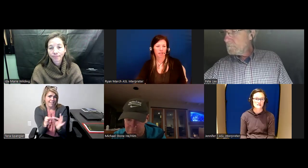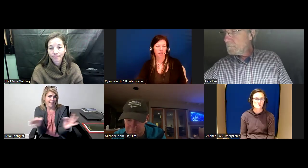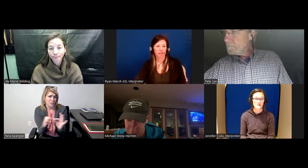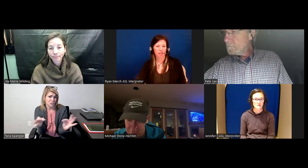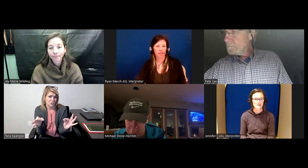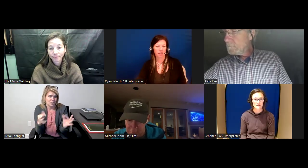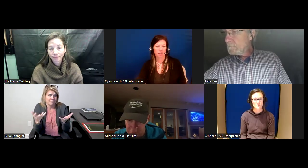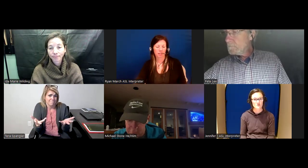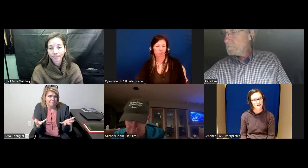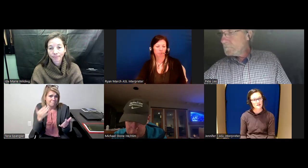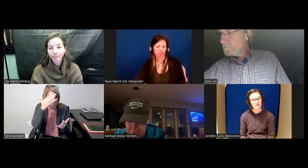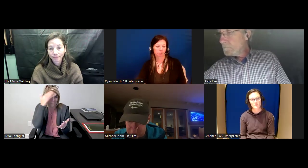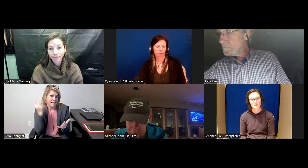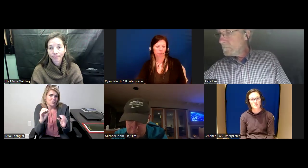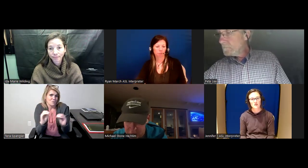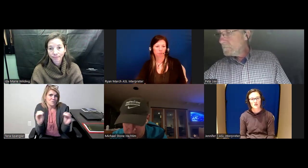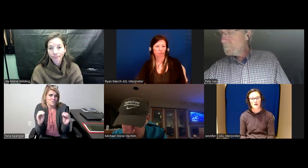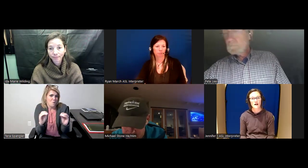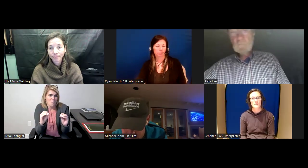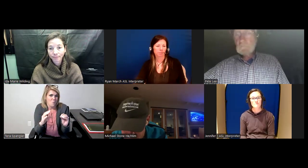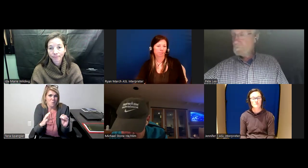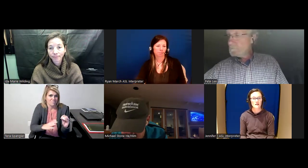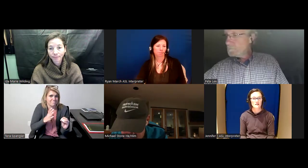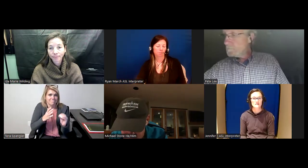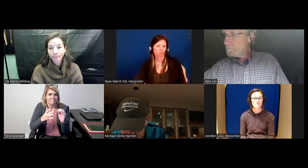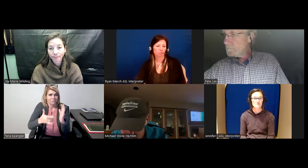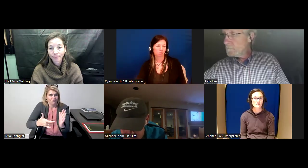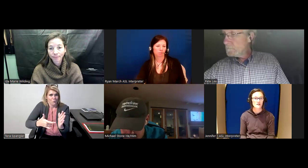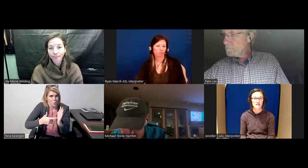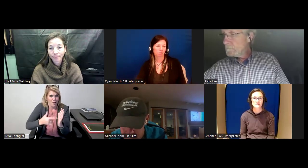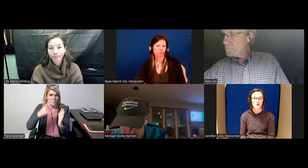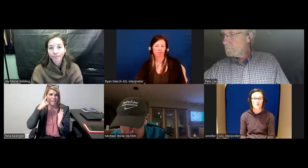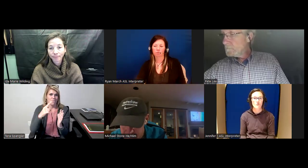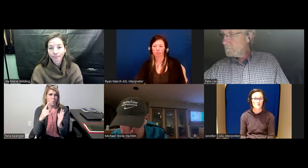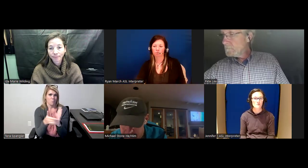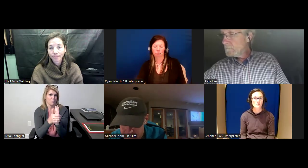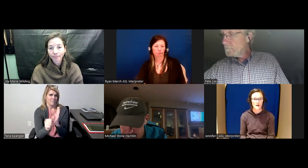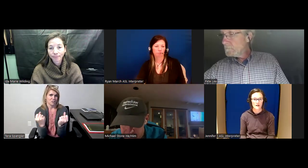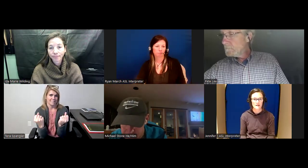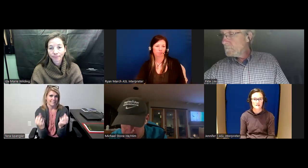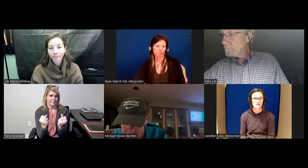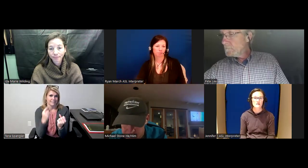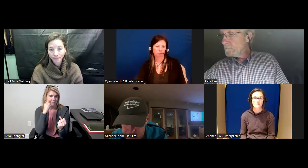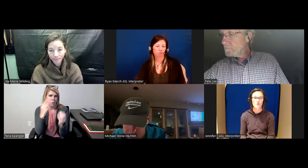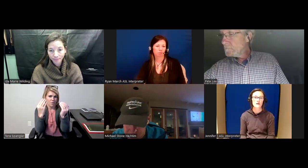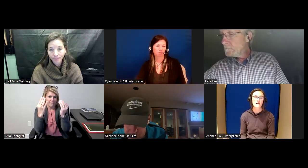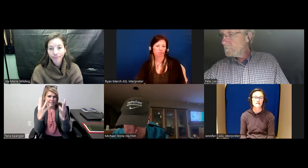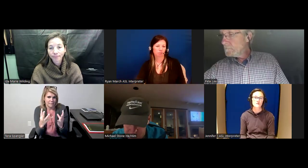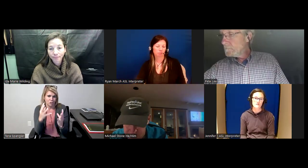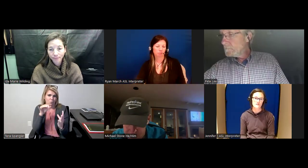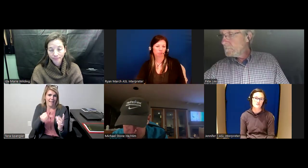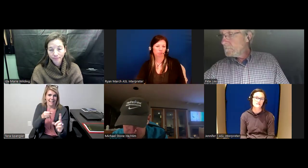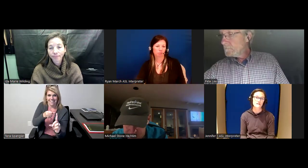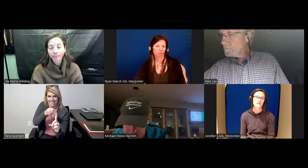at CSDB, they're missing that direct language, because there is no formal requirement for